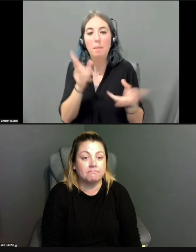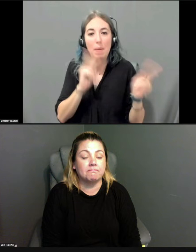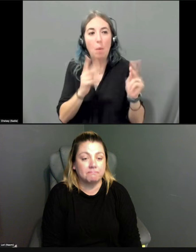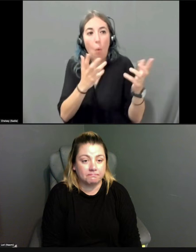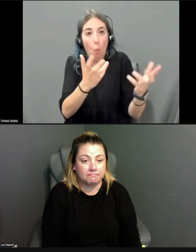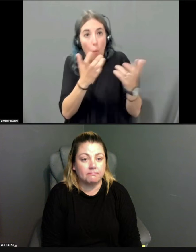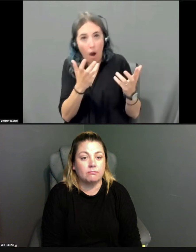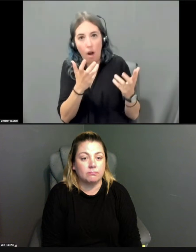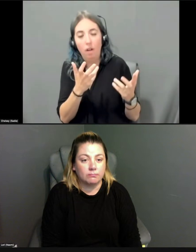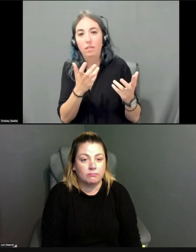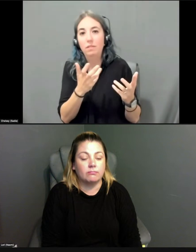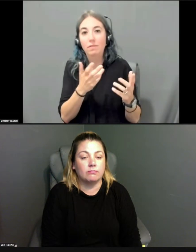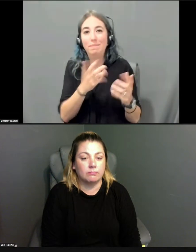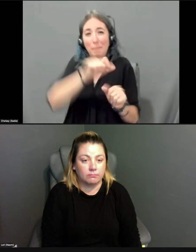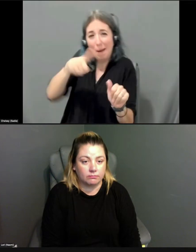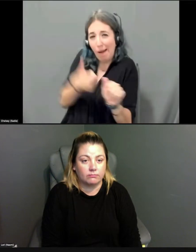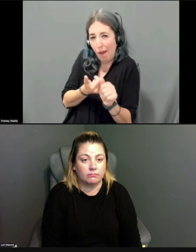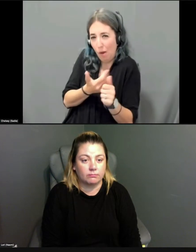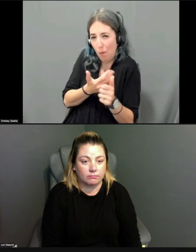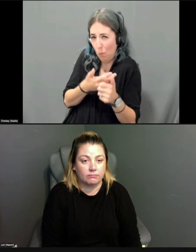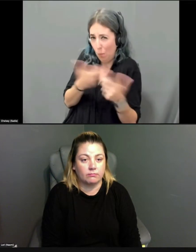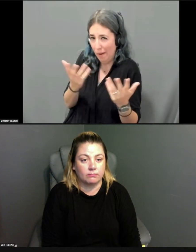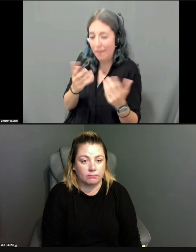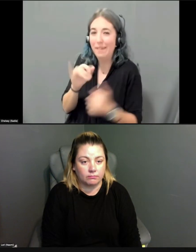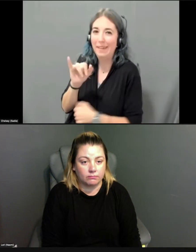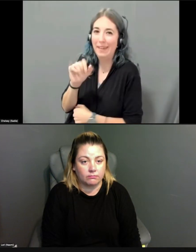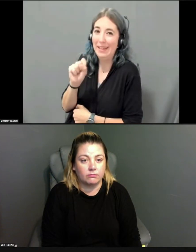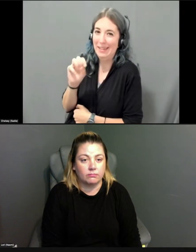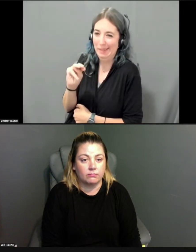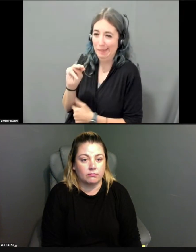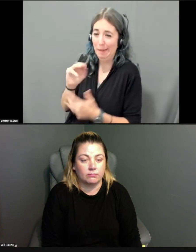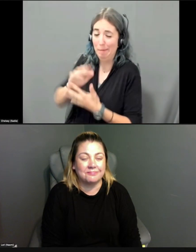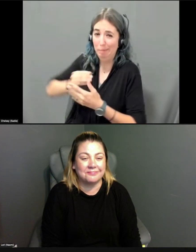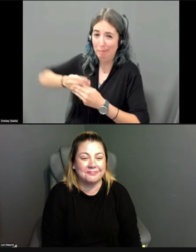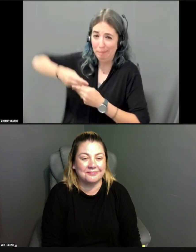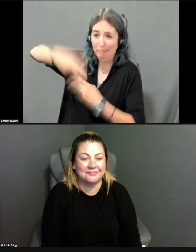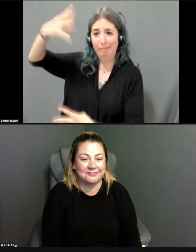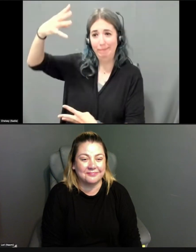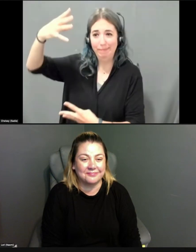the isms, to sum back up what you literally just said.